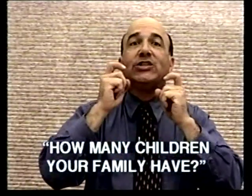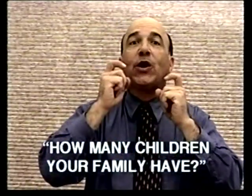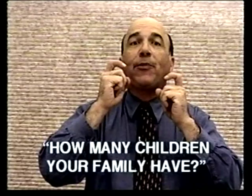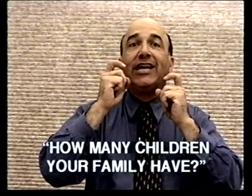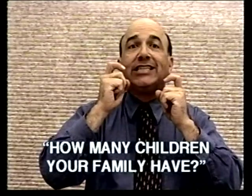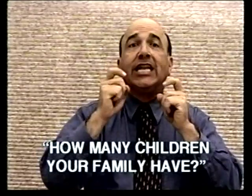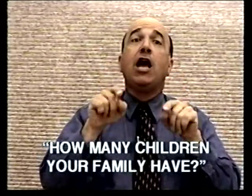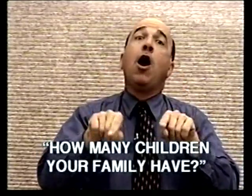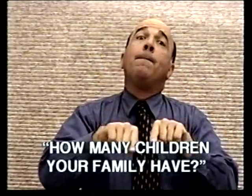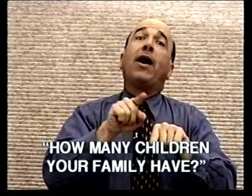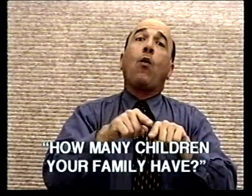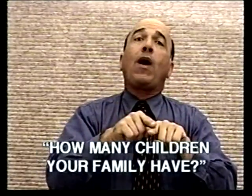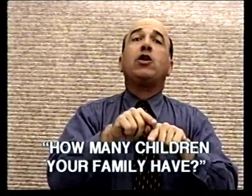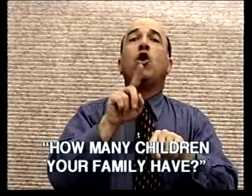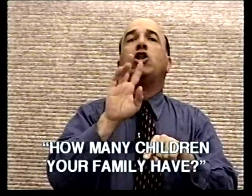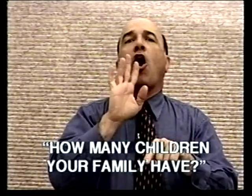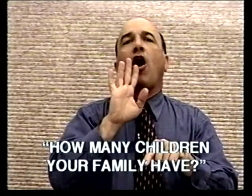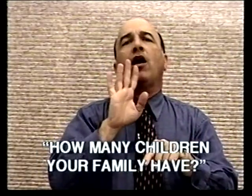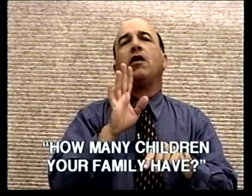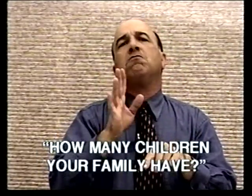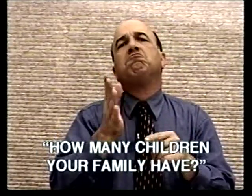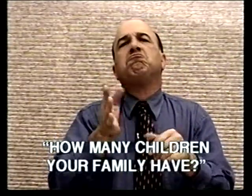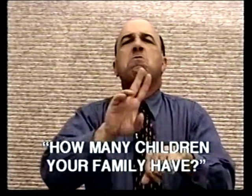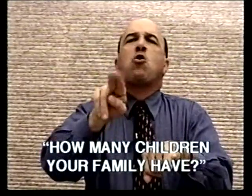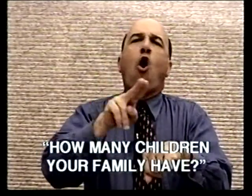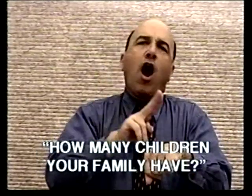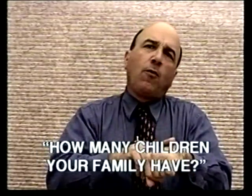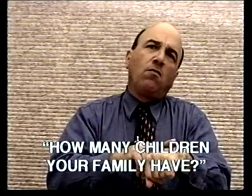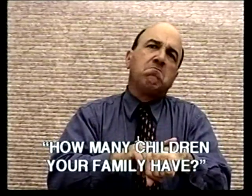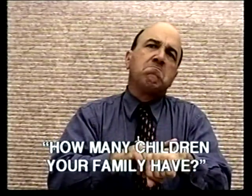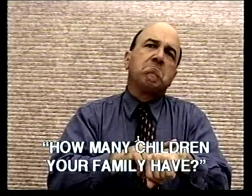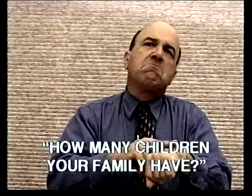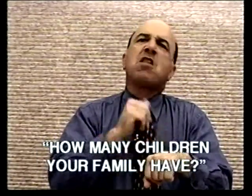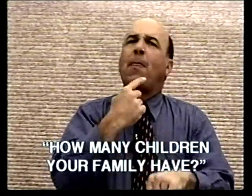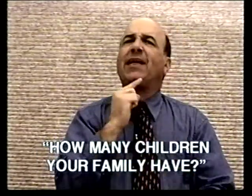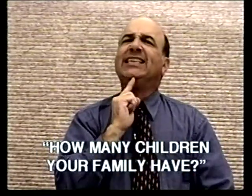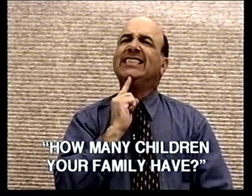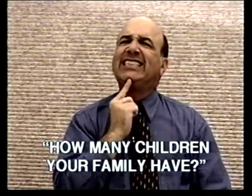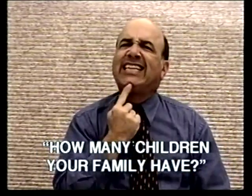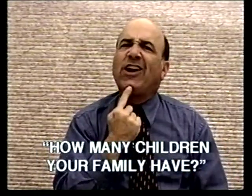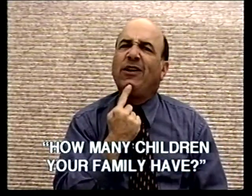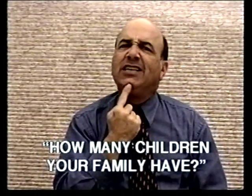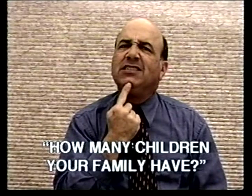face expression. But when you're talking normal, nothing serious,